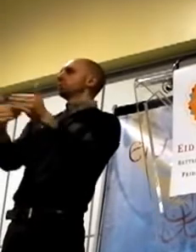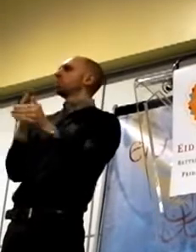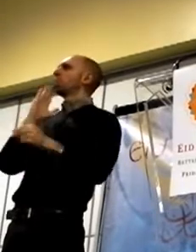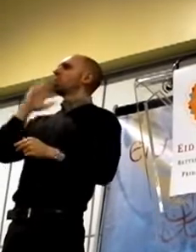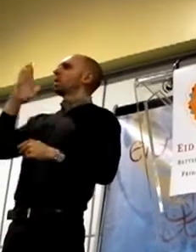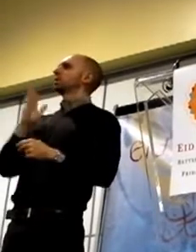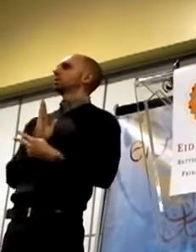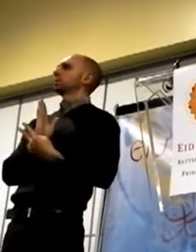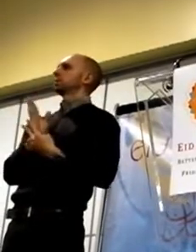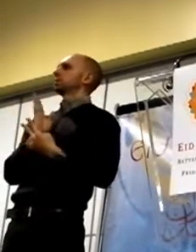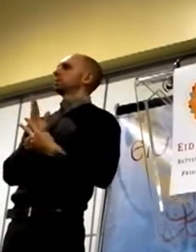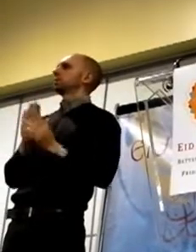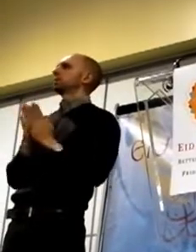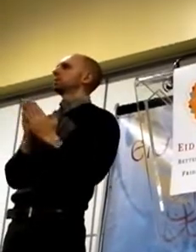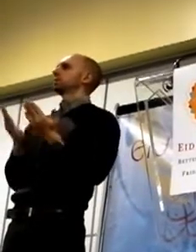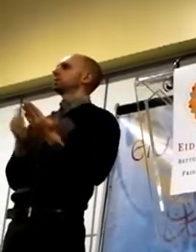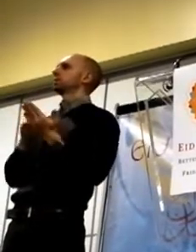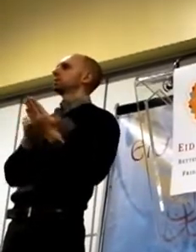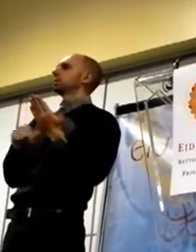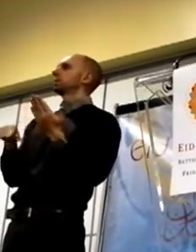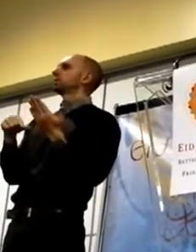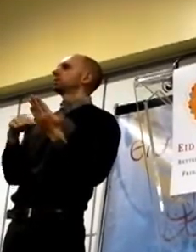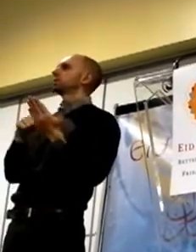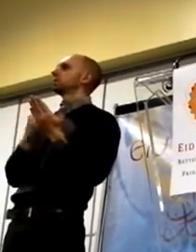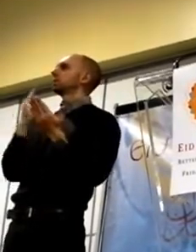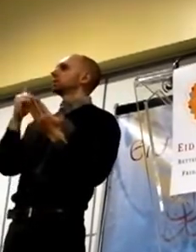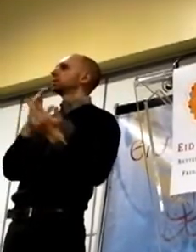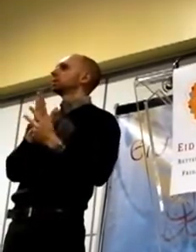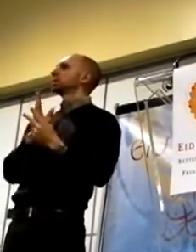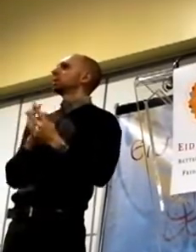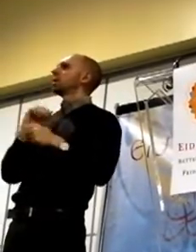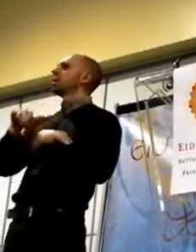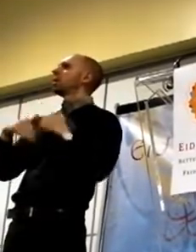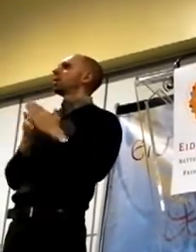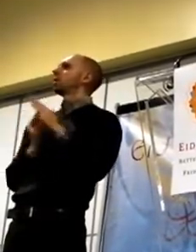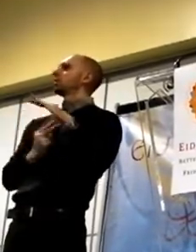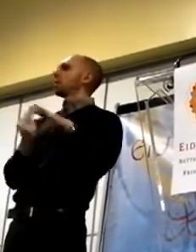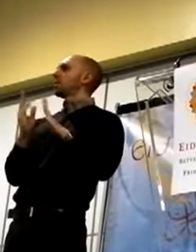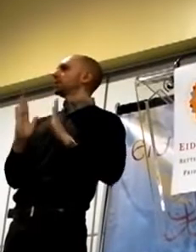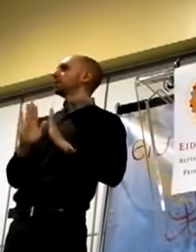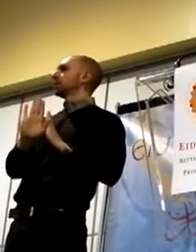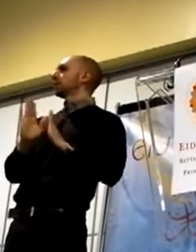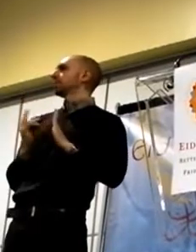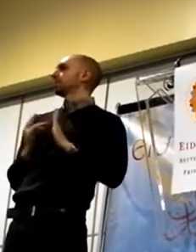and the sunnah, the path, and the way of the Prophet sallallahu alayhi wa sallam.